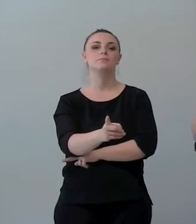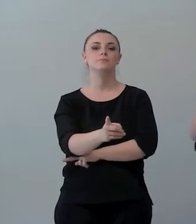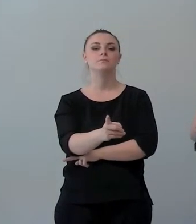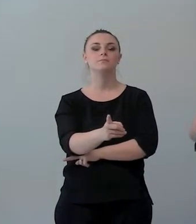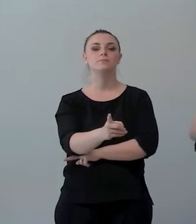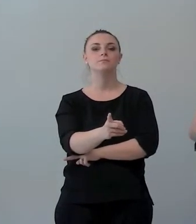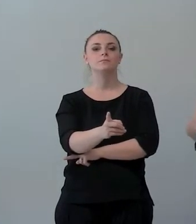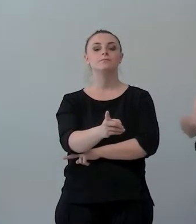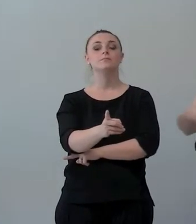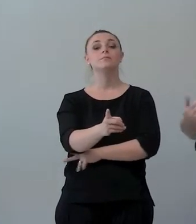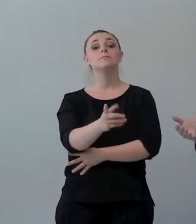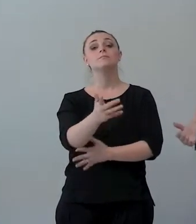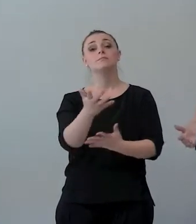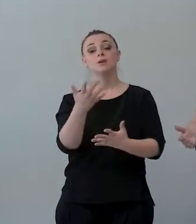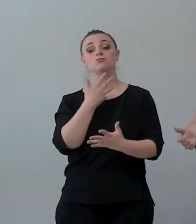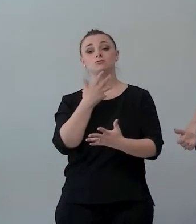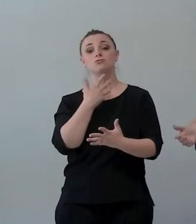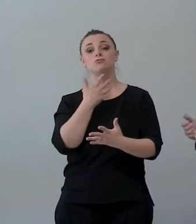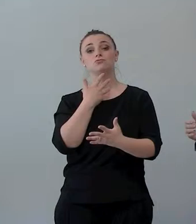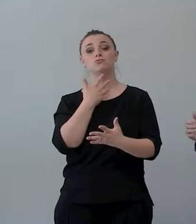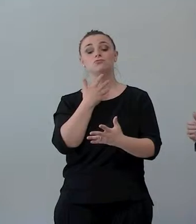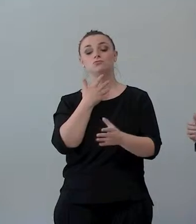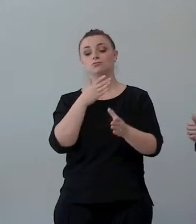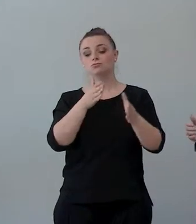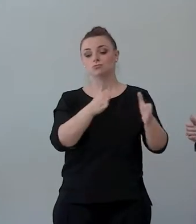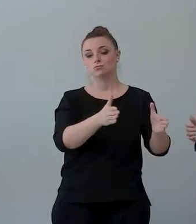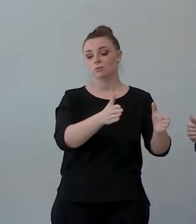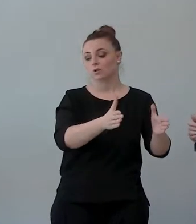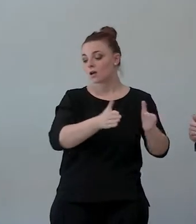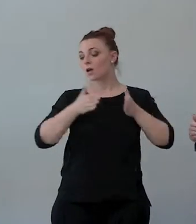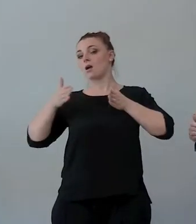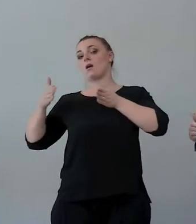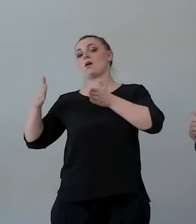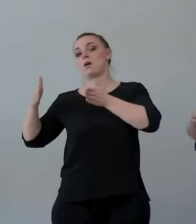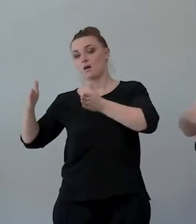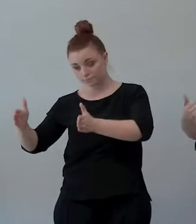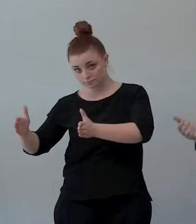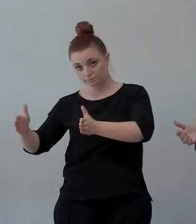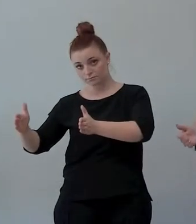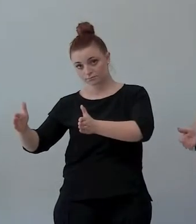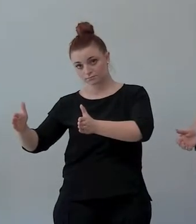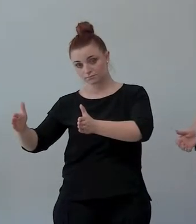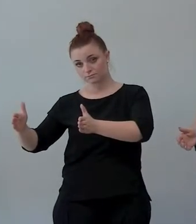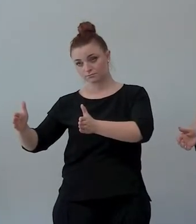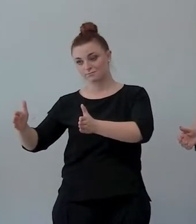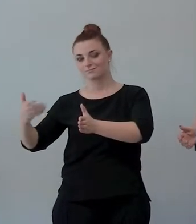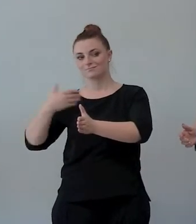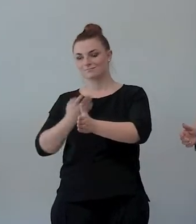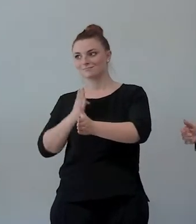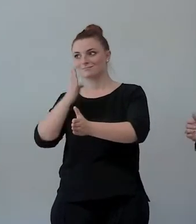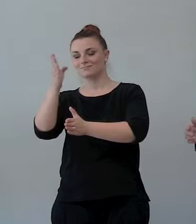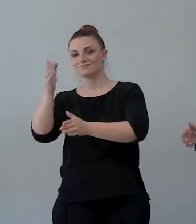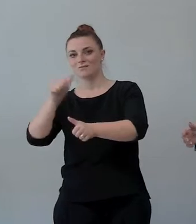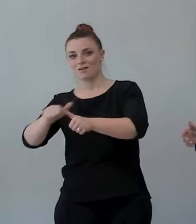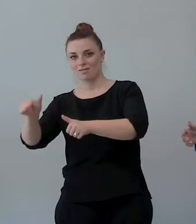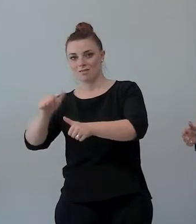rest. Ma dall'altro canto, but on the other side, la mia visita da mia sorella mi